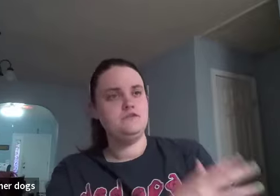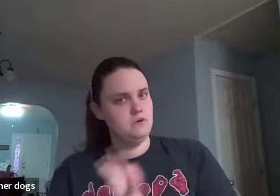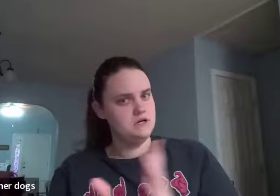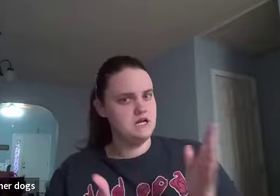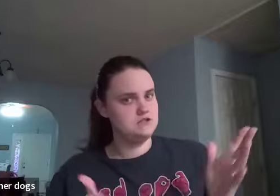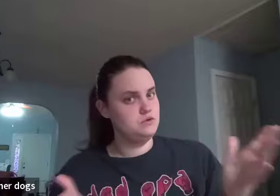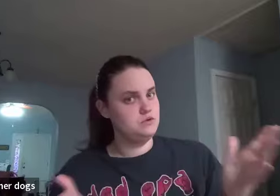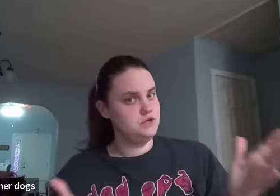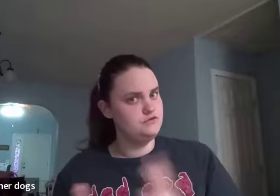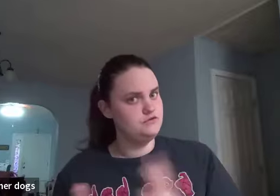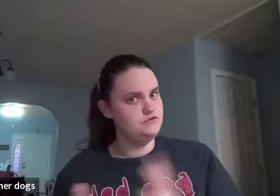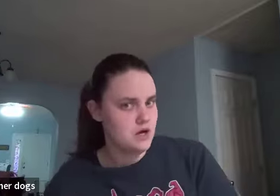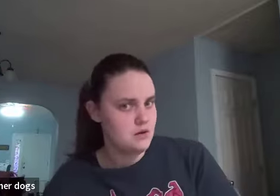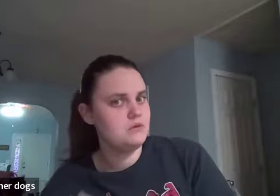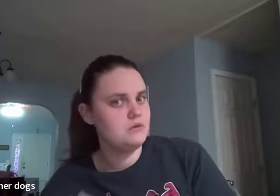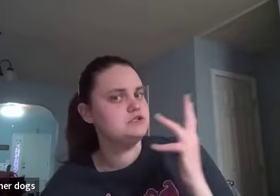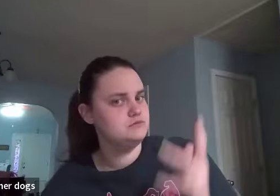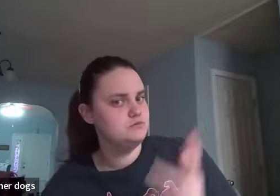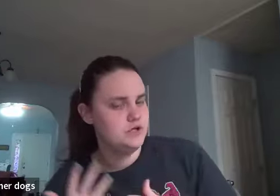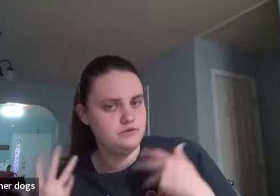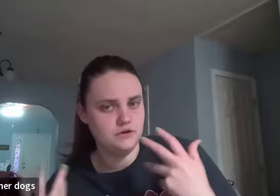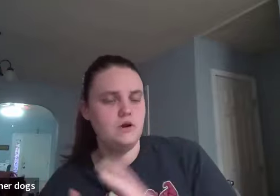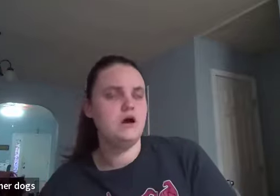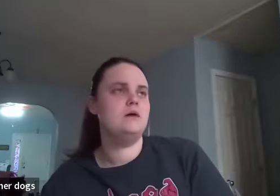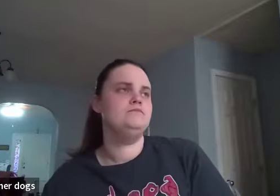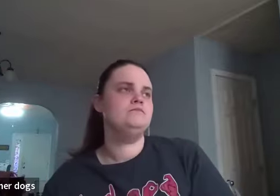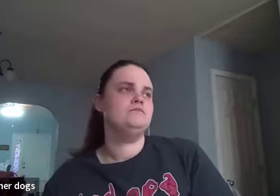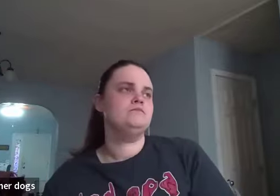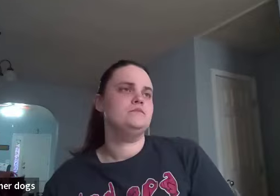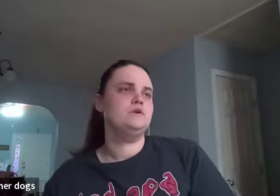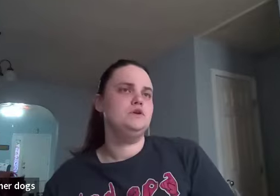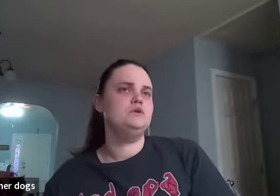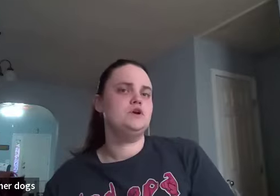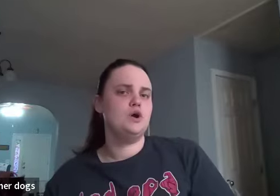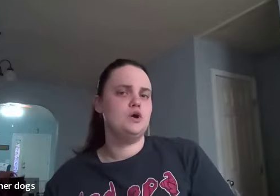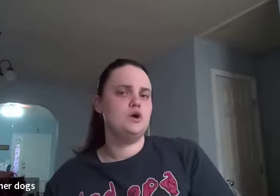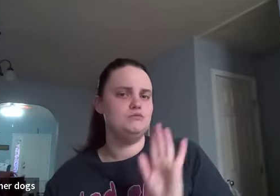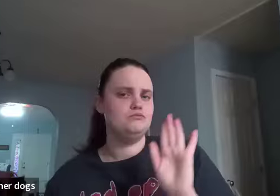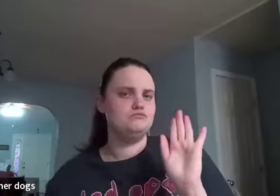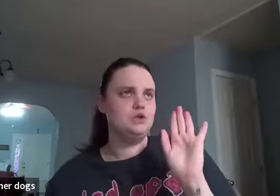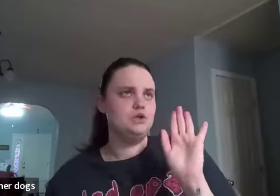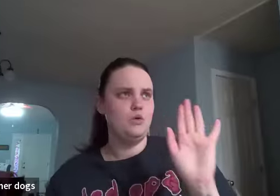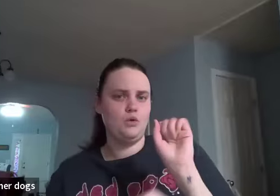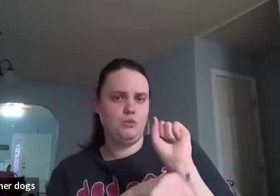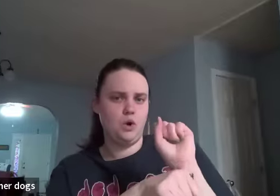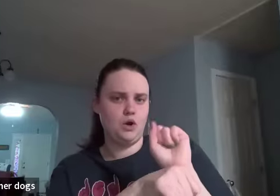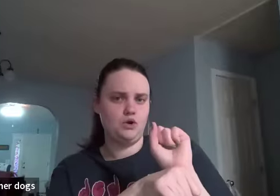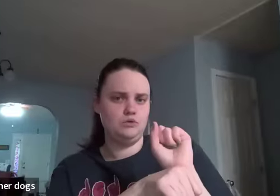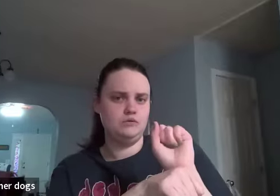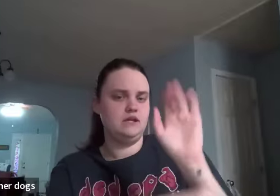If you wanted to ask what do you do for a job, like what do you do? You would go your work,